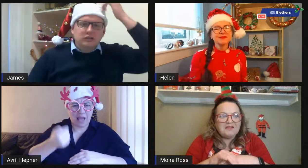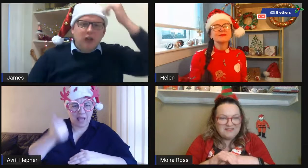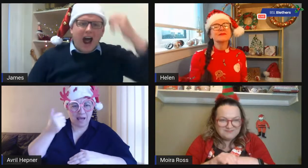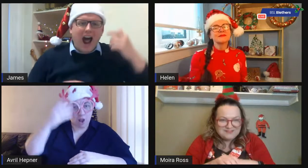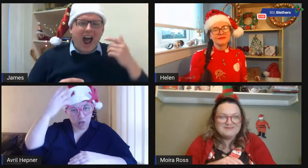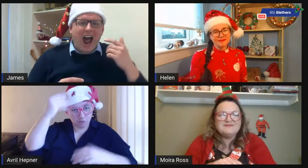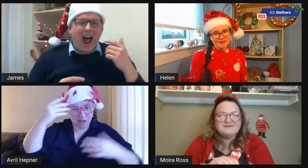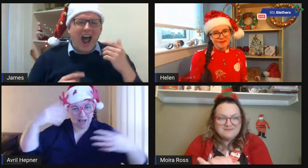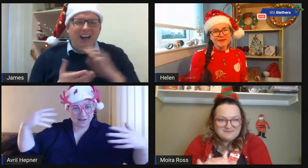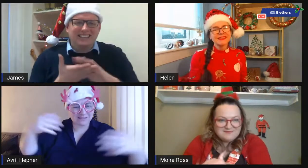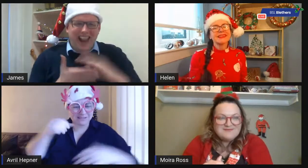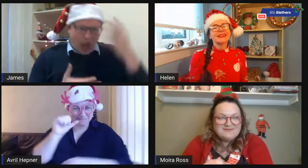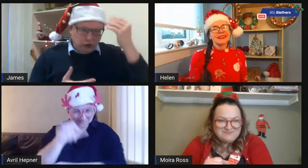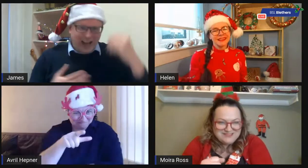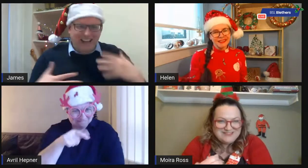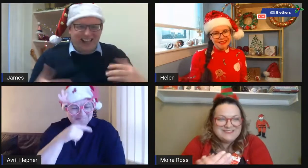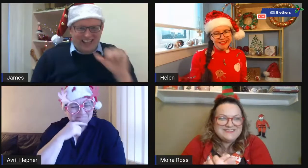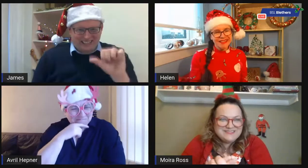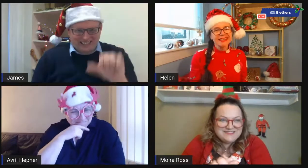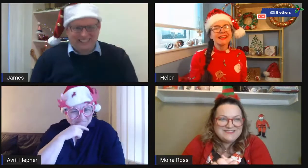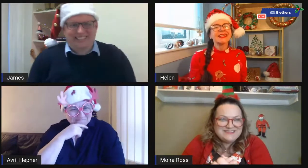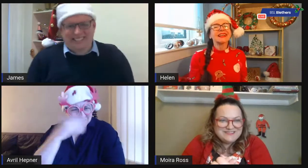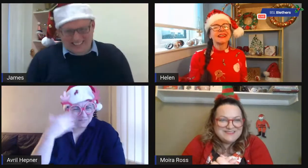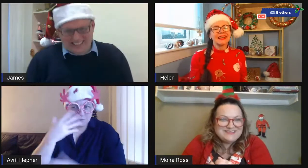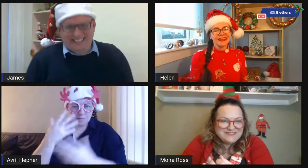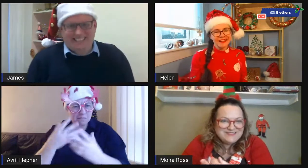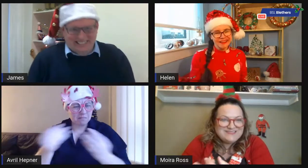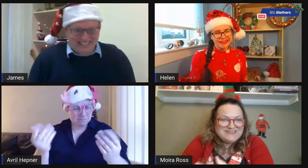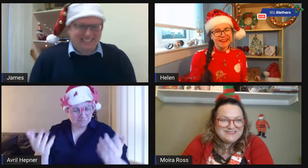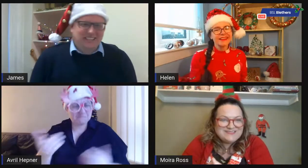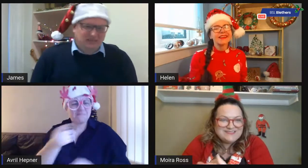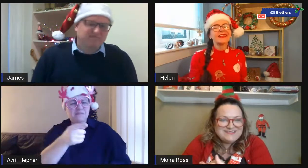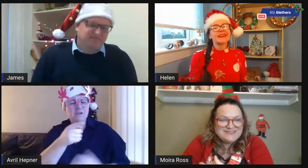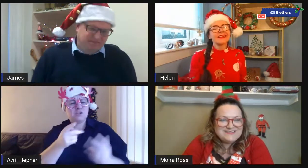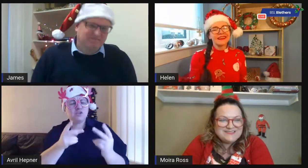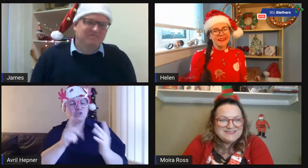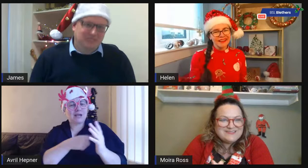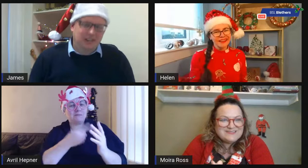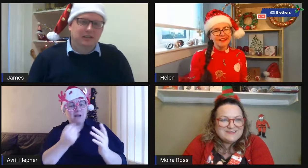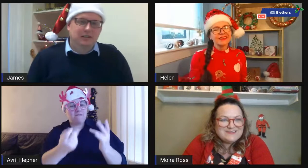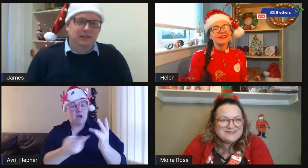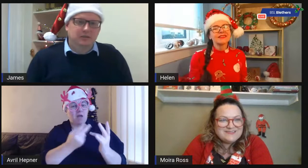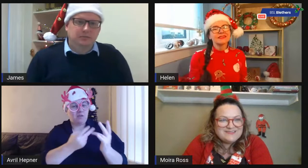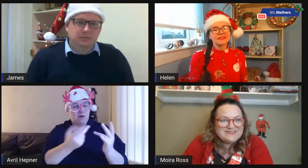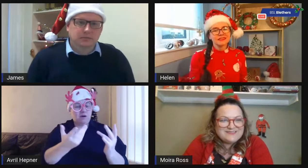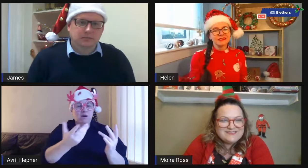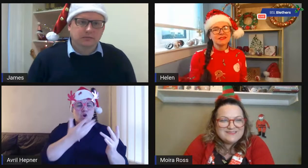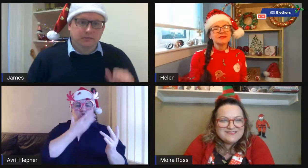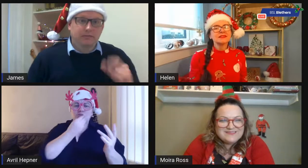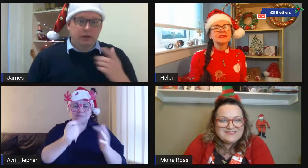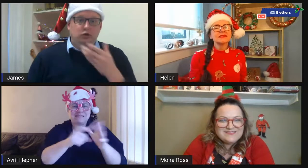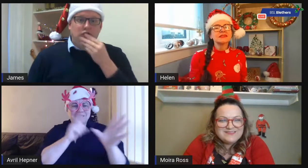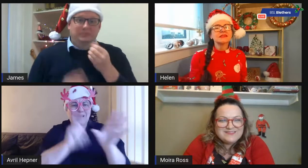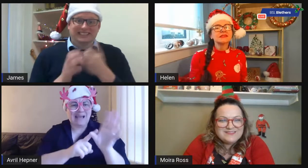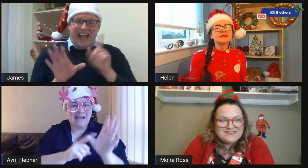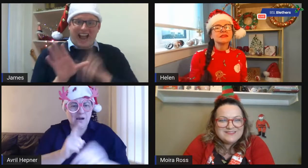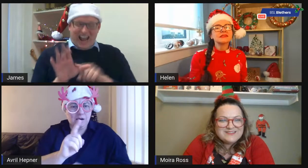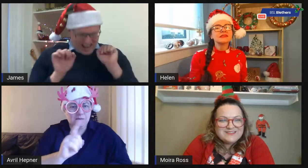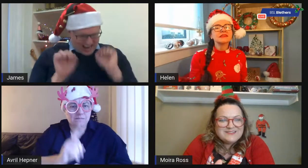used to love that in the morning. We'd all gather and Laurel watch and Charlie Hardy Chaplin. as well. Do you remember that? Yep. James,